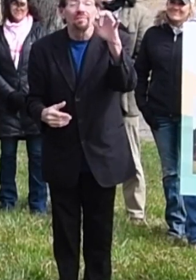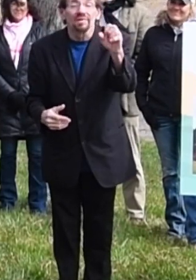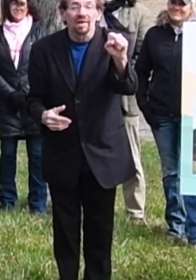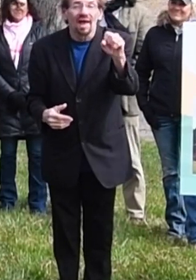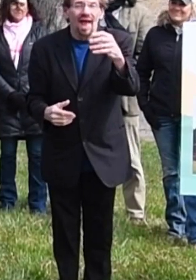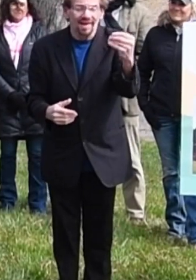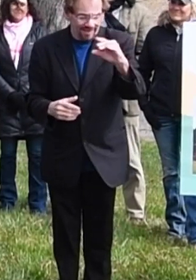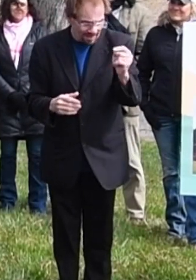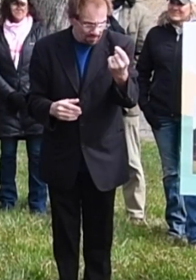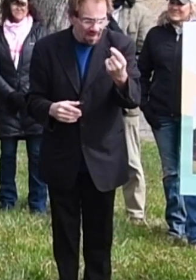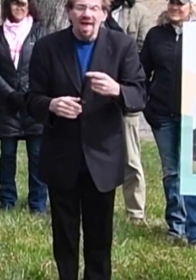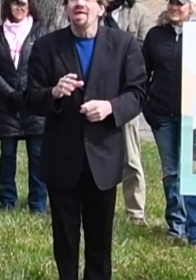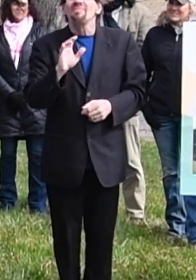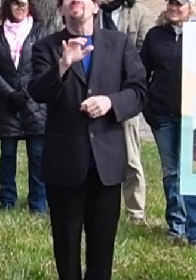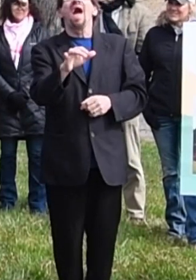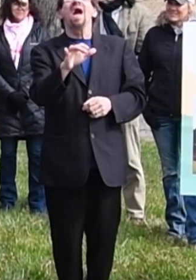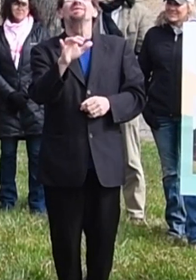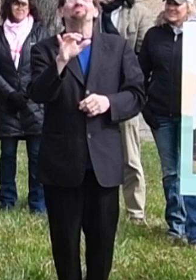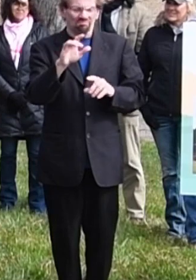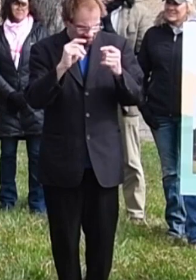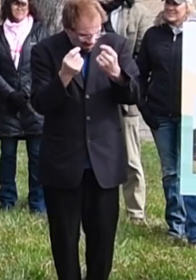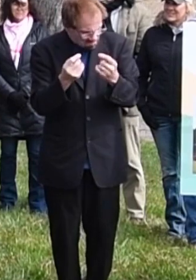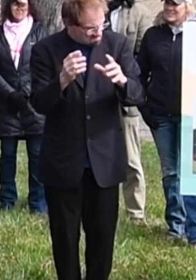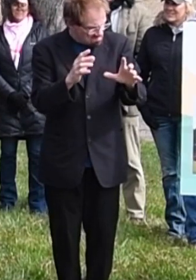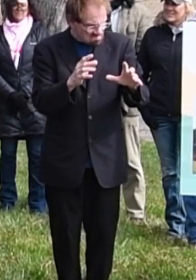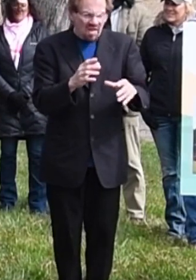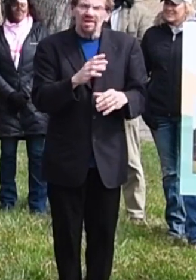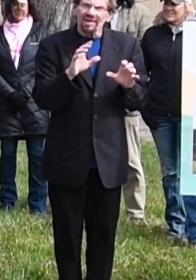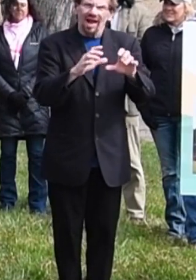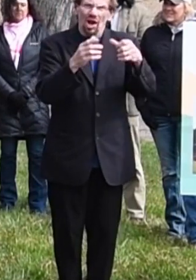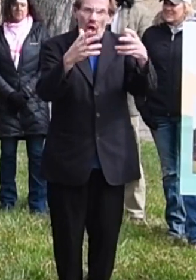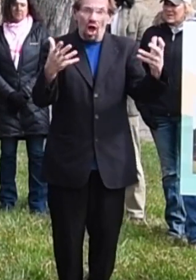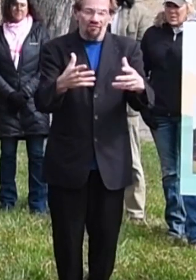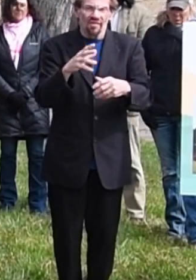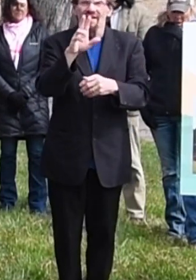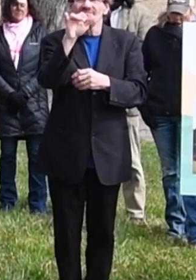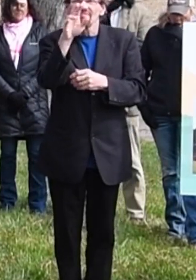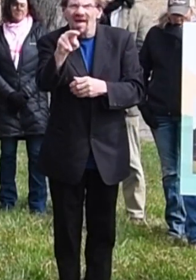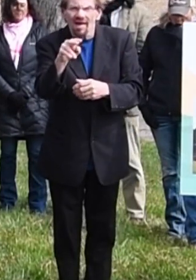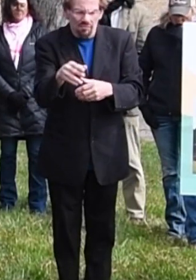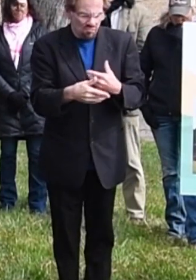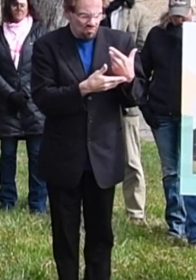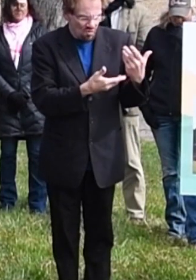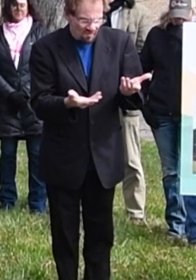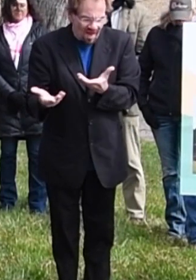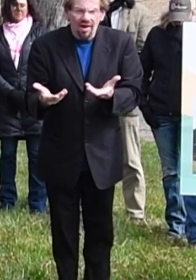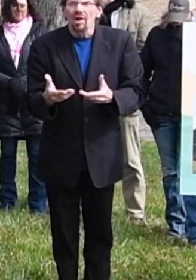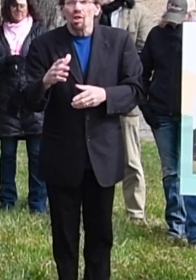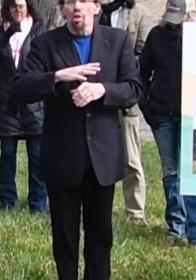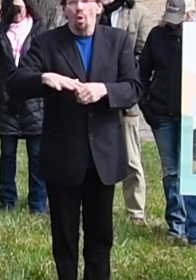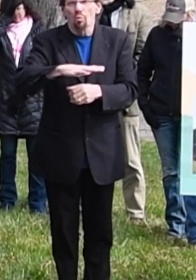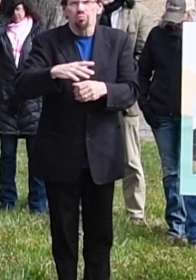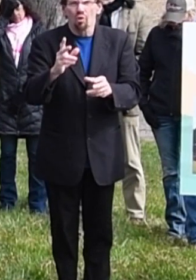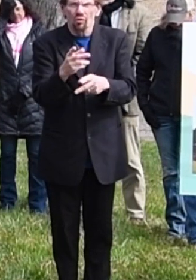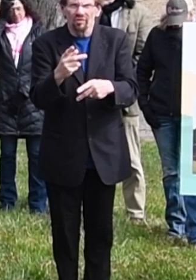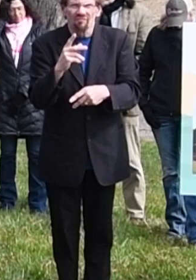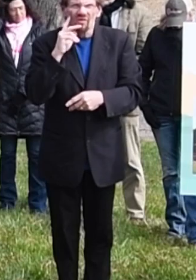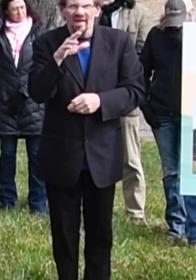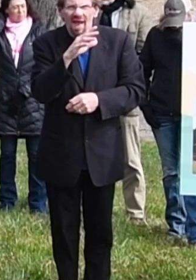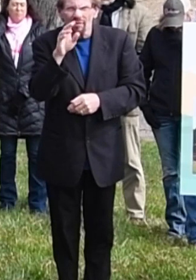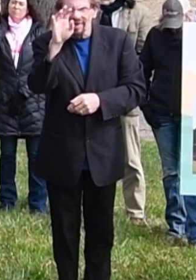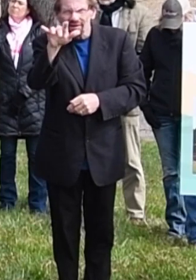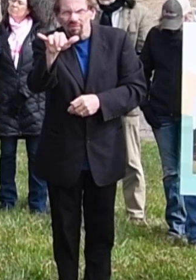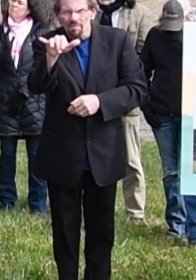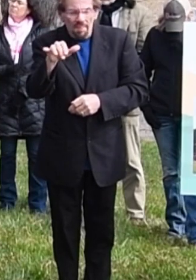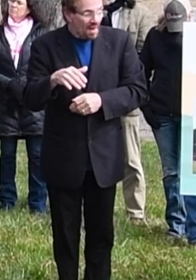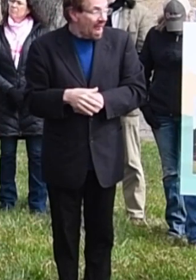allow us to bring more fresh local produce directly to communities around our county. And this will provide yet another outlet for